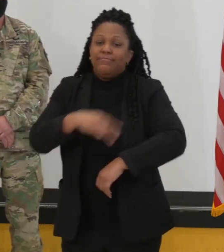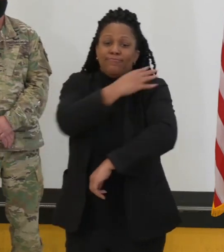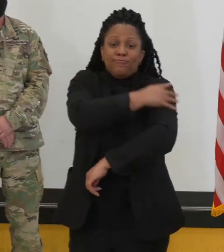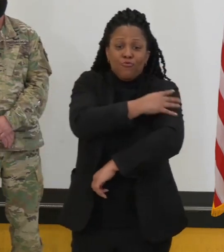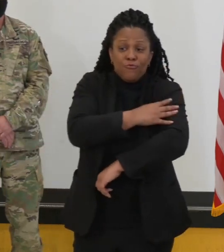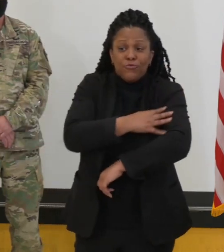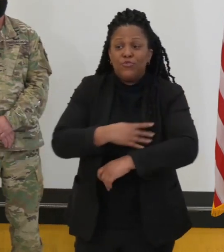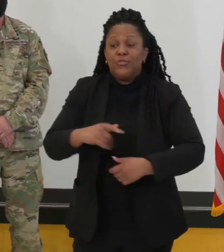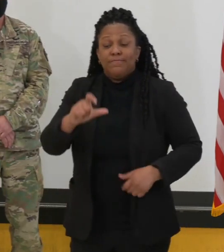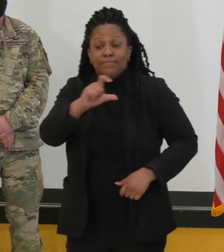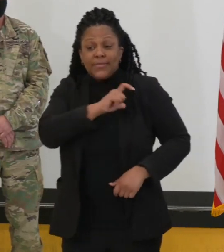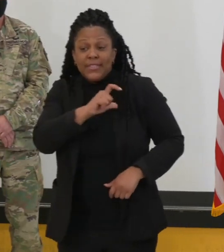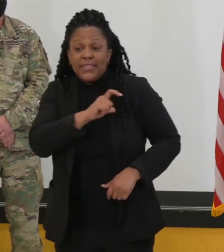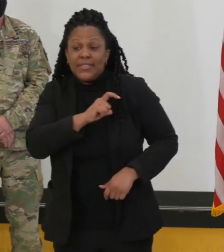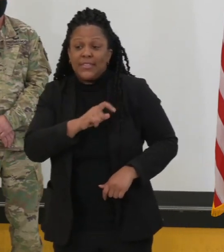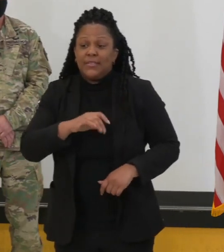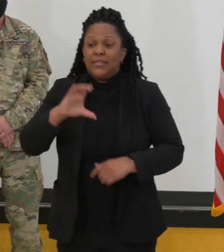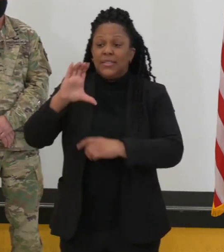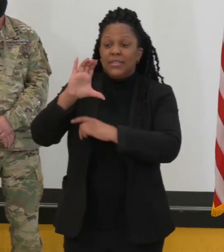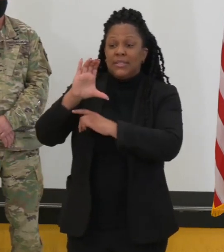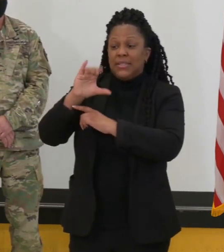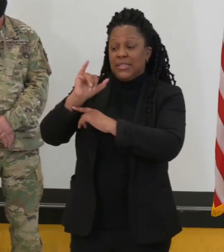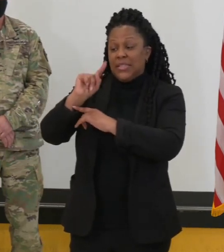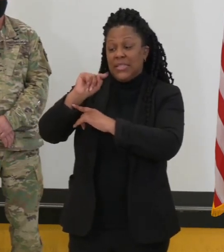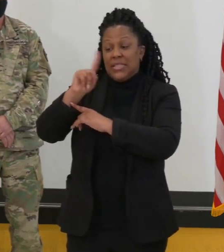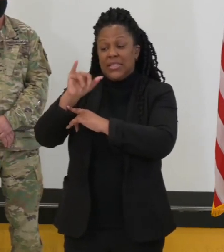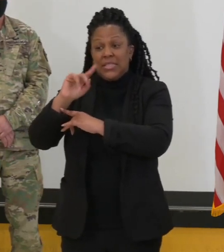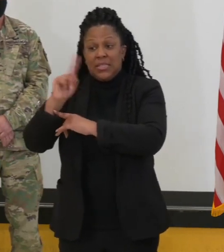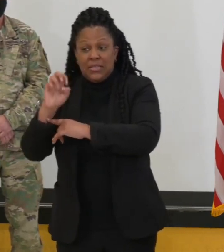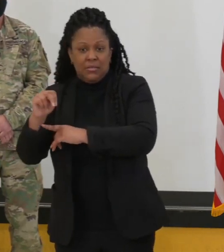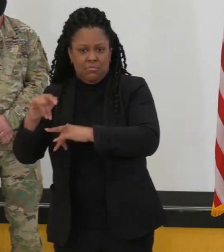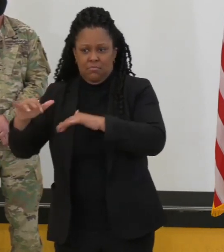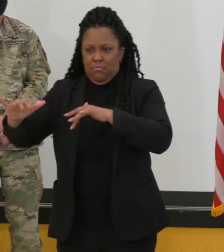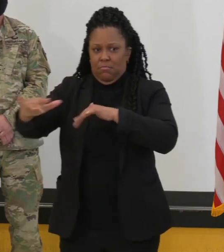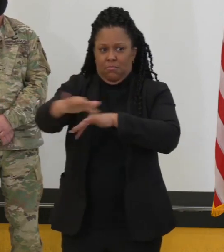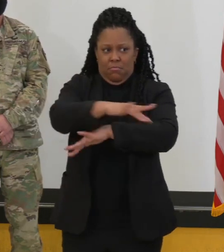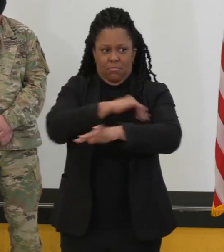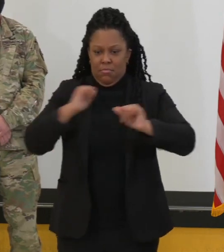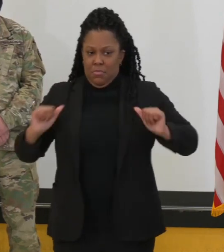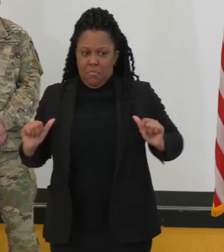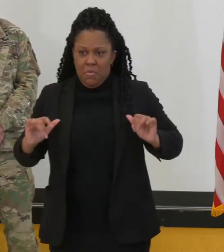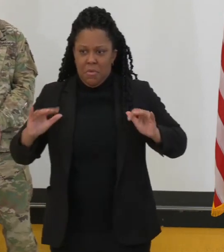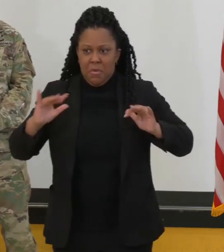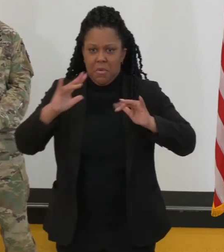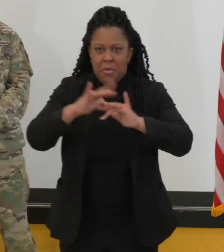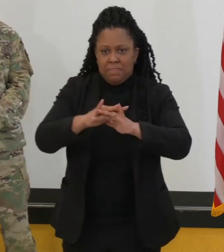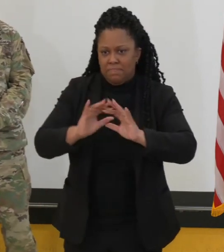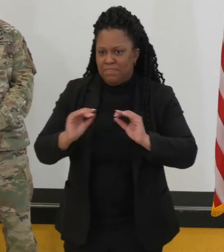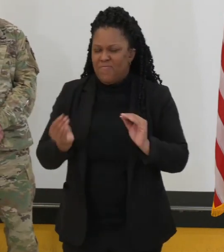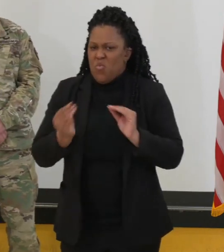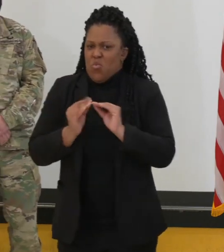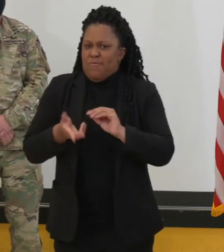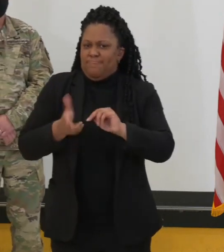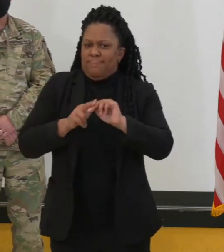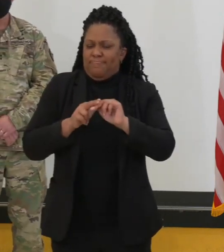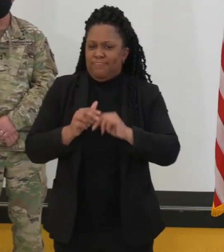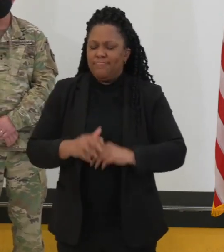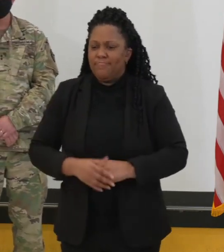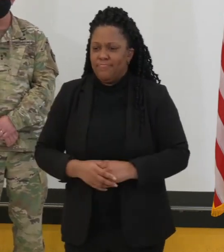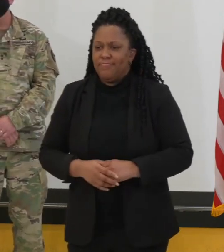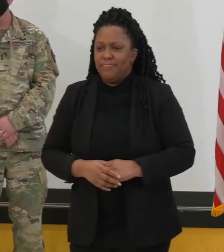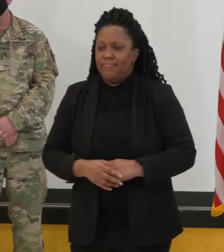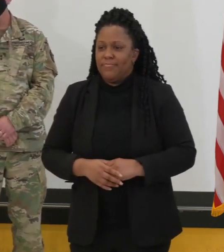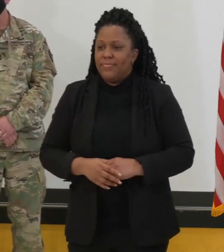soldiers helping to keep our cities and our metro region safe. I've even spoken this afternoon to some of